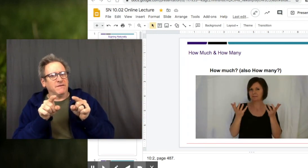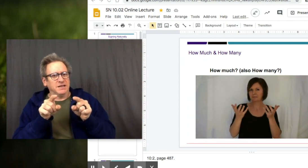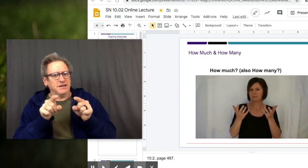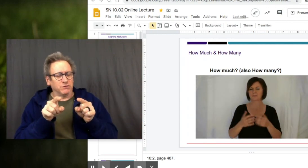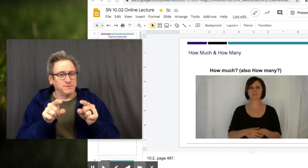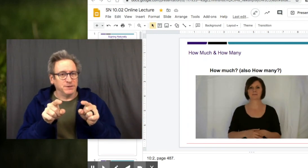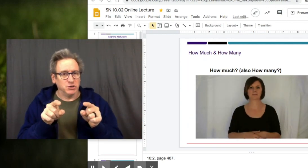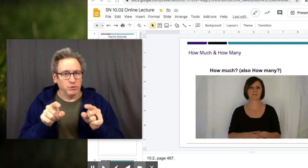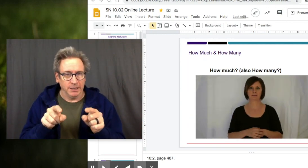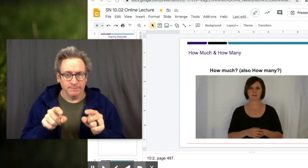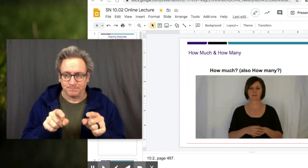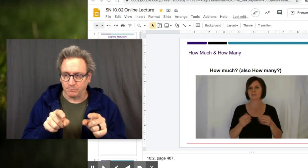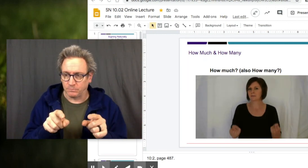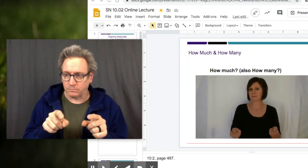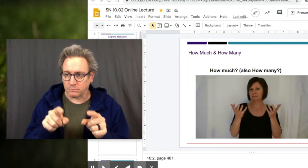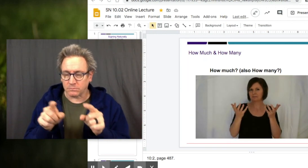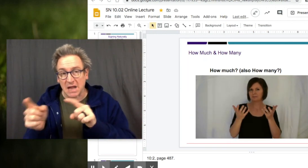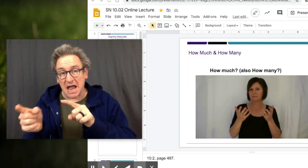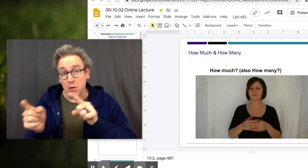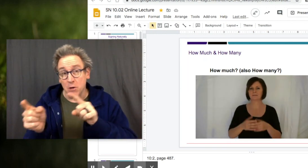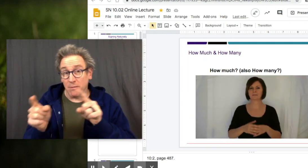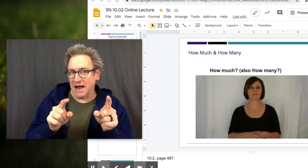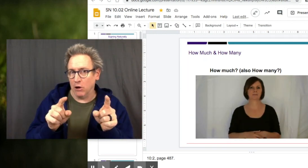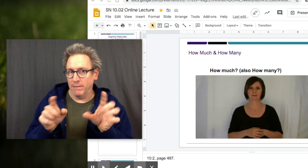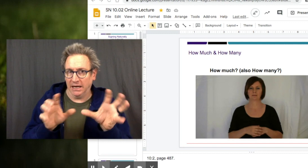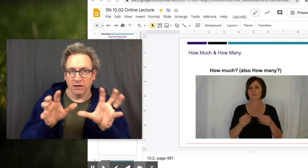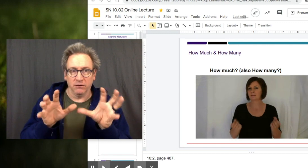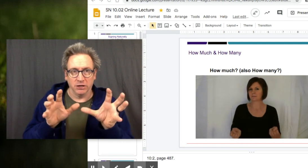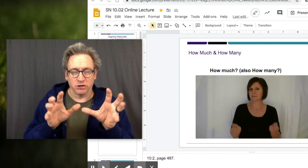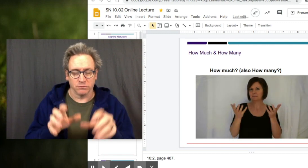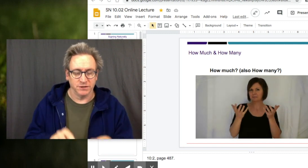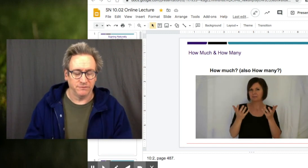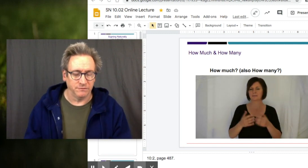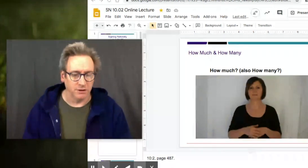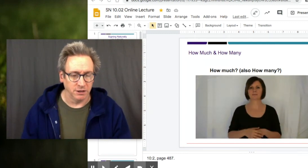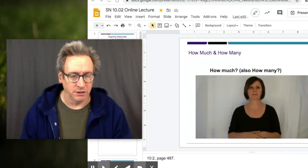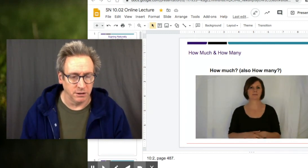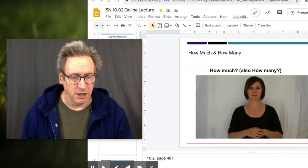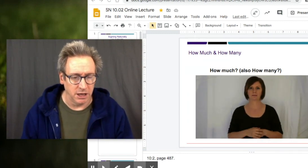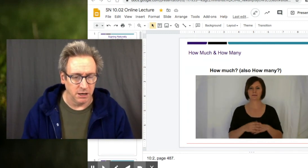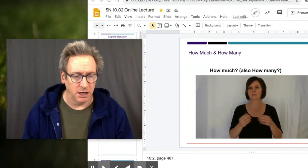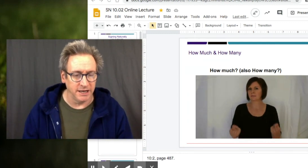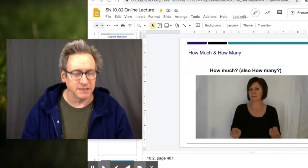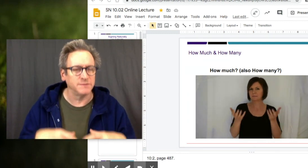what I meant of the difference between how much and how many in terms of